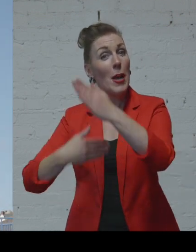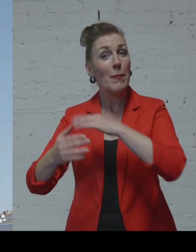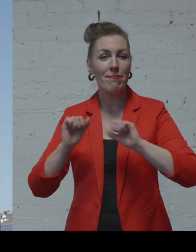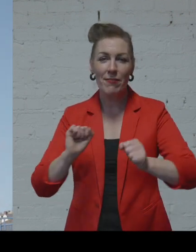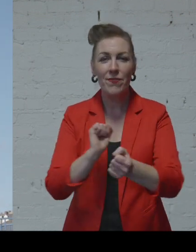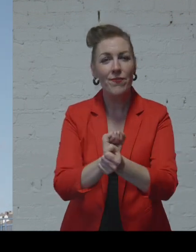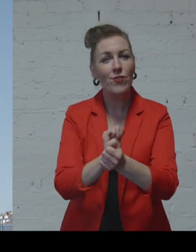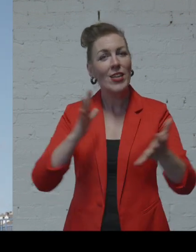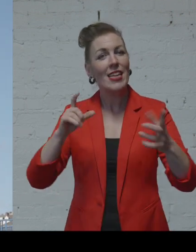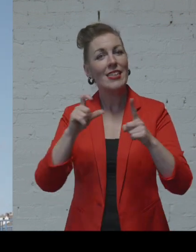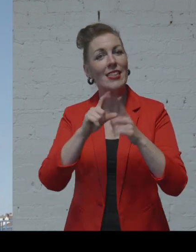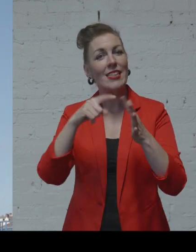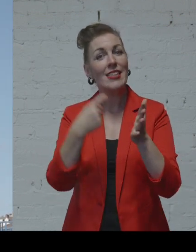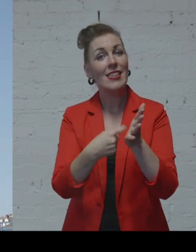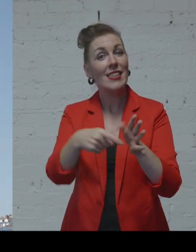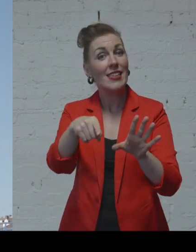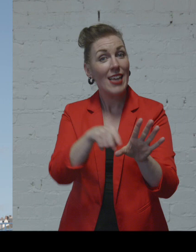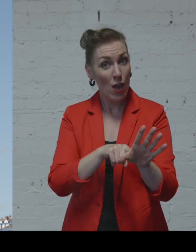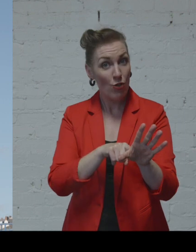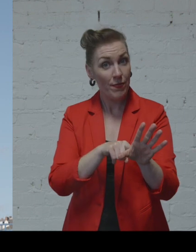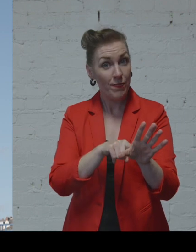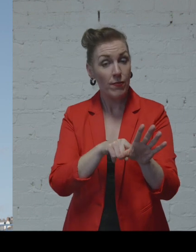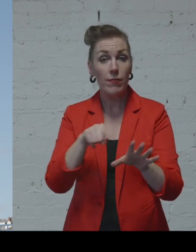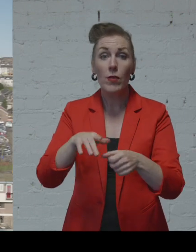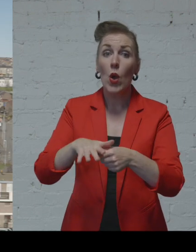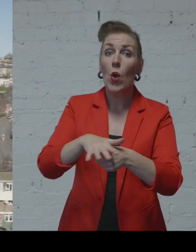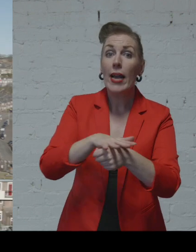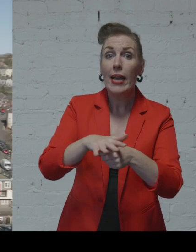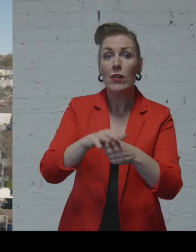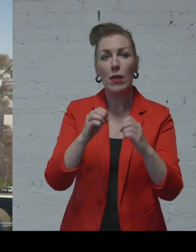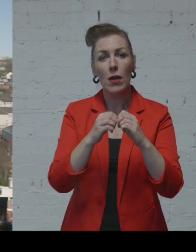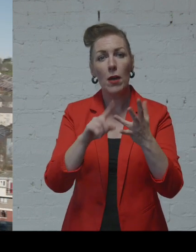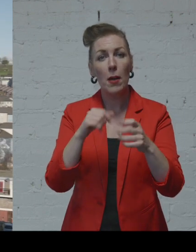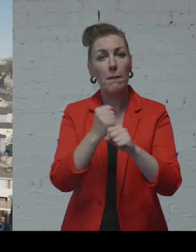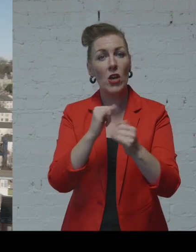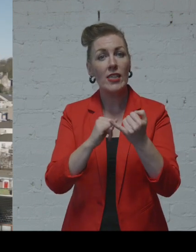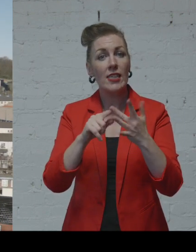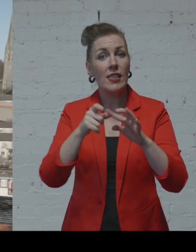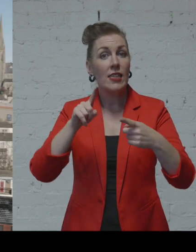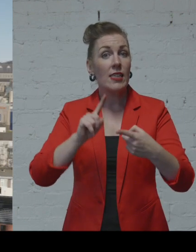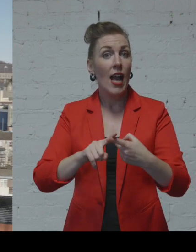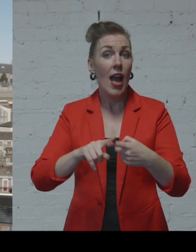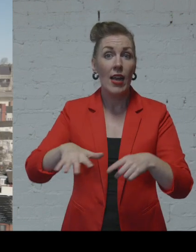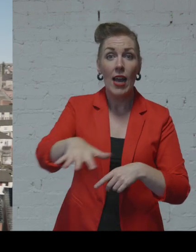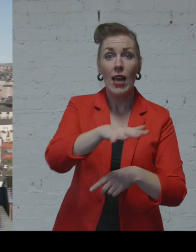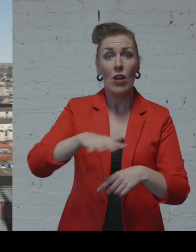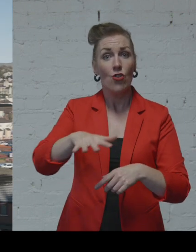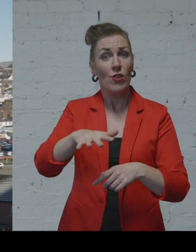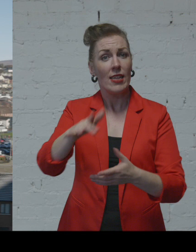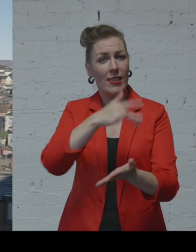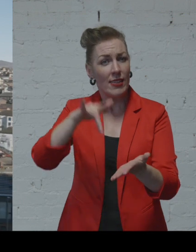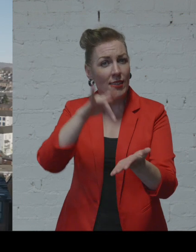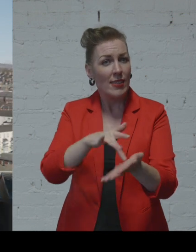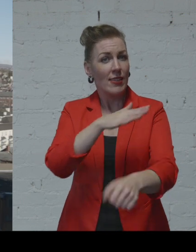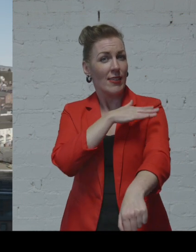Welcome to the Museum of Free Derry. The Museum of Free Derry is located within the Bogside area of Derry City in the